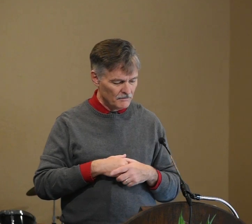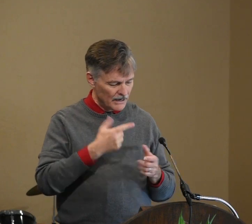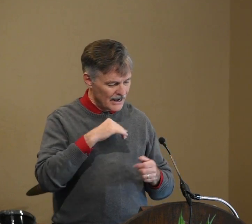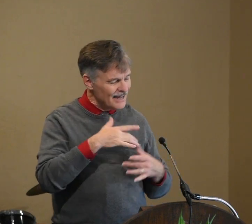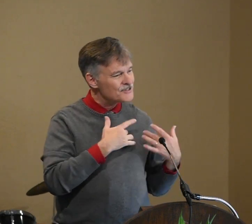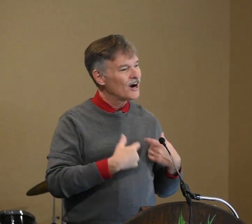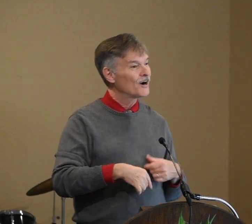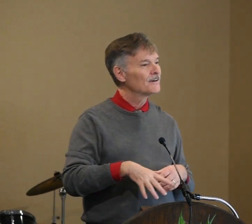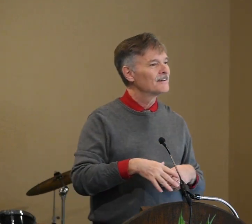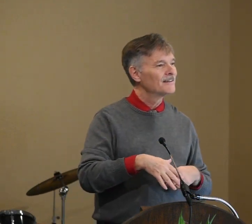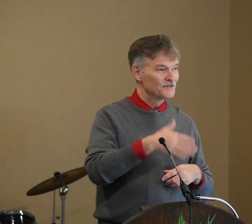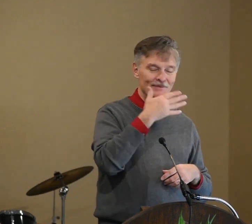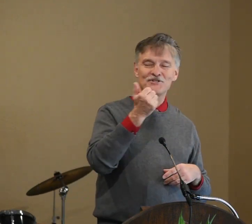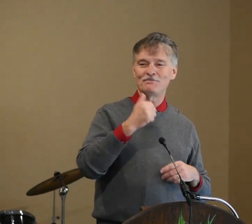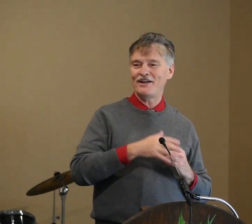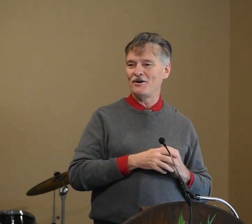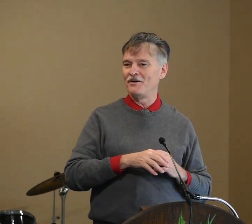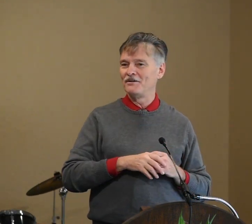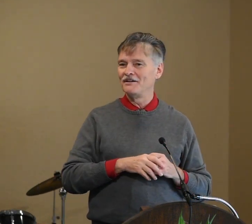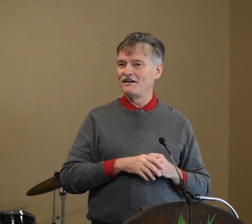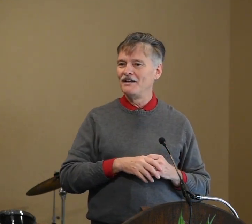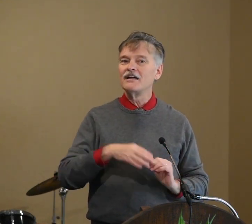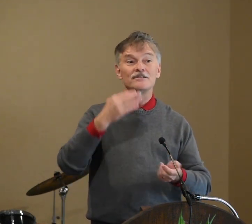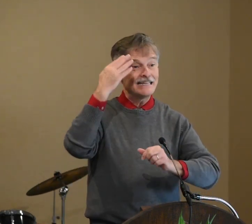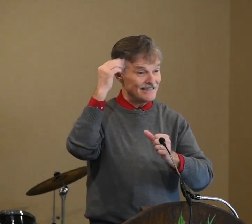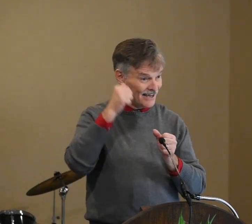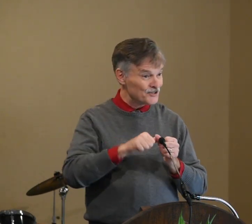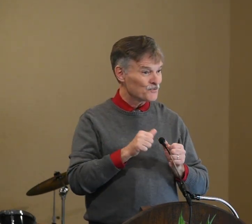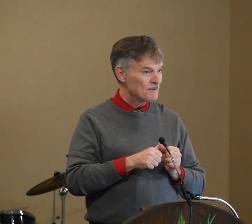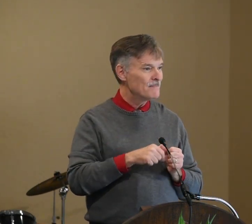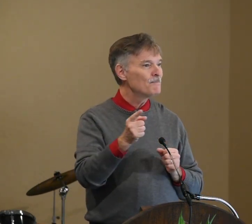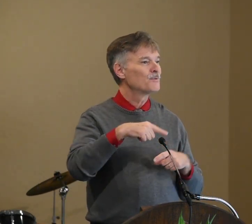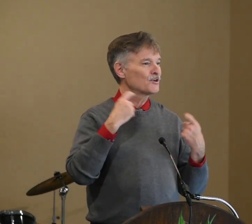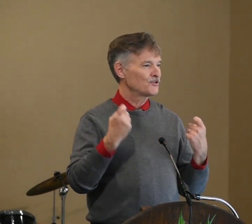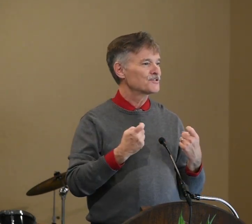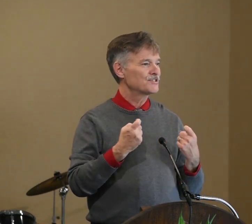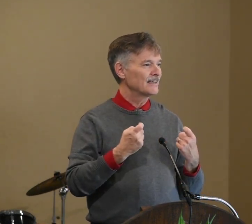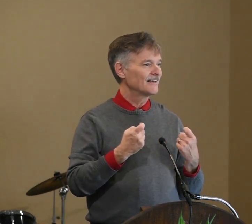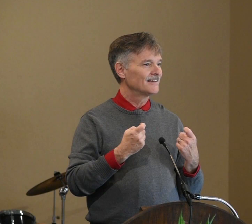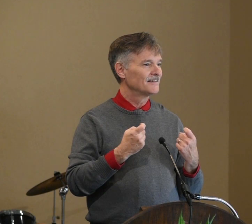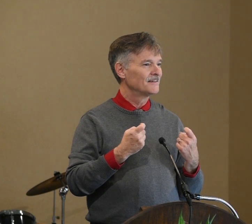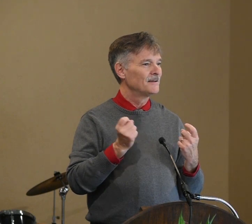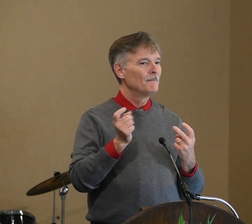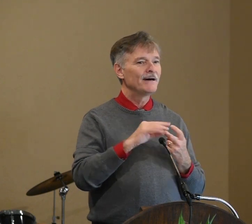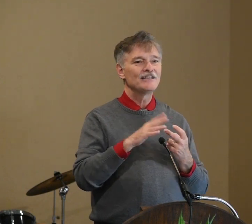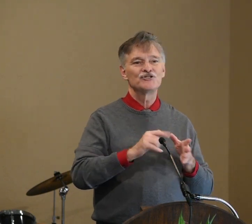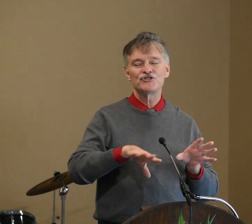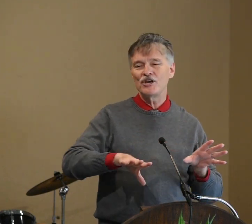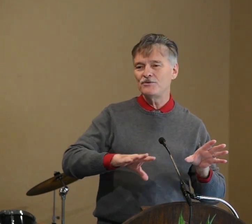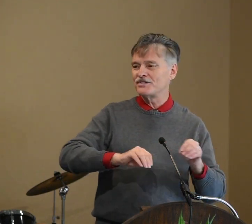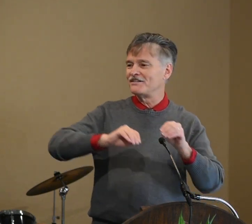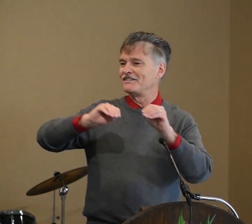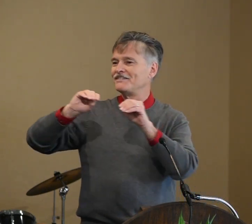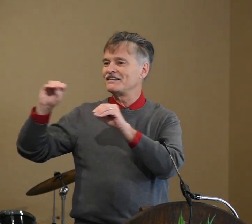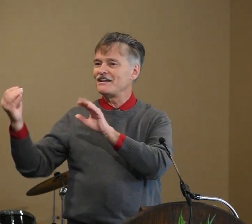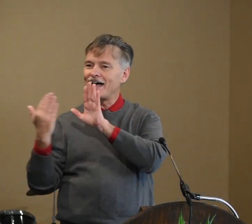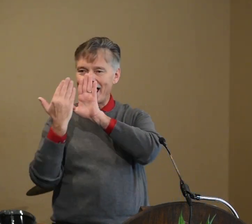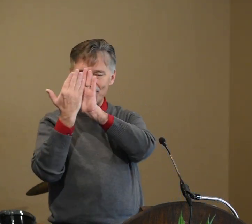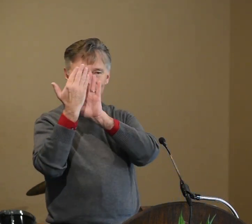But God's heart is much better. Because he does remember your sin. But he's chosen to not have it on